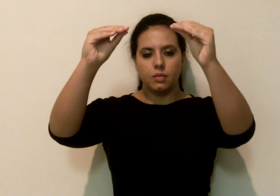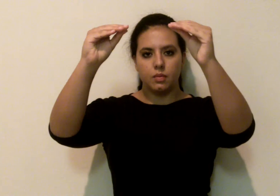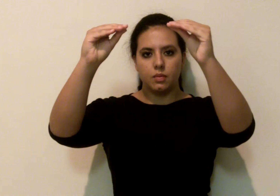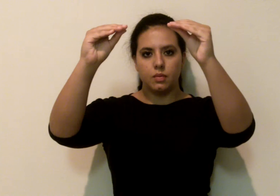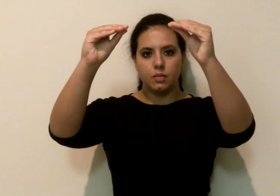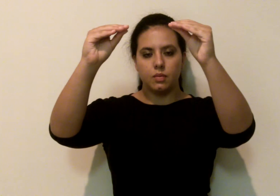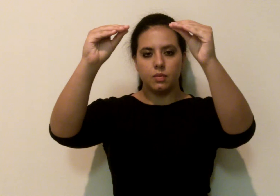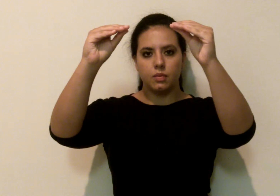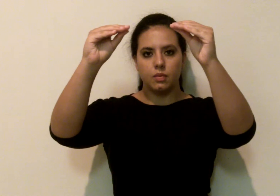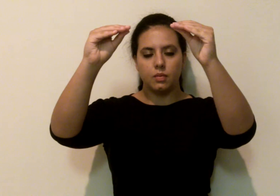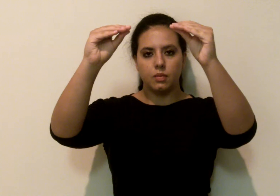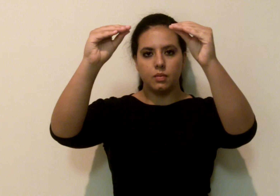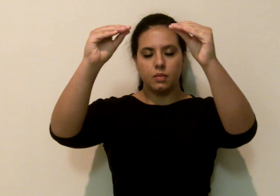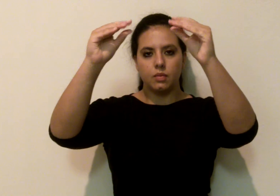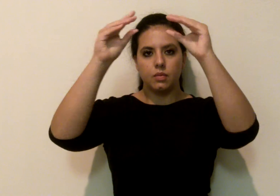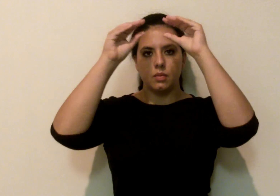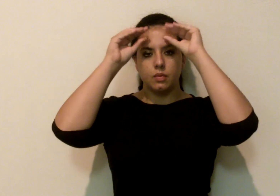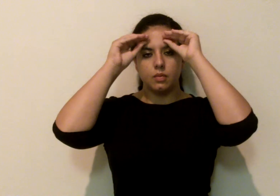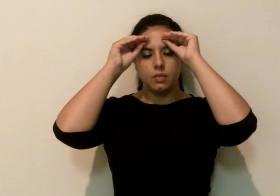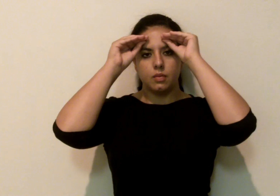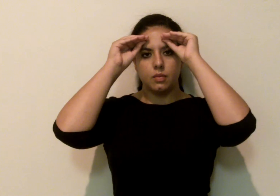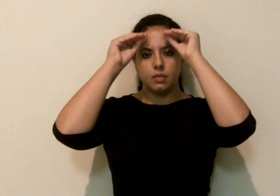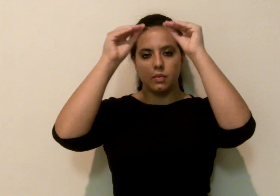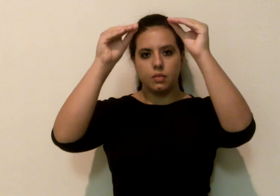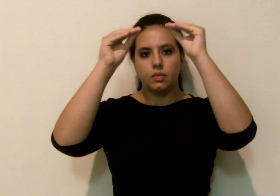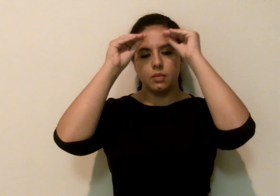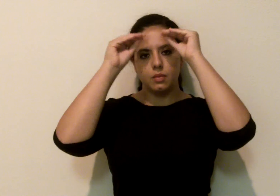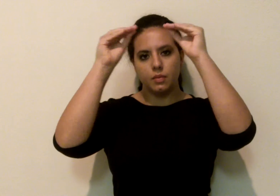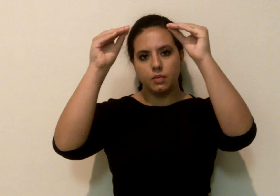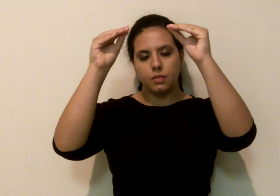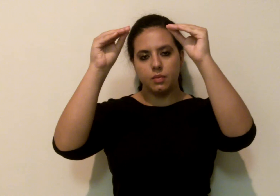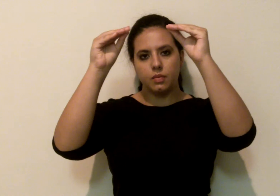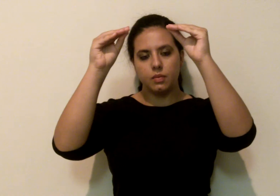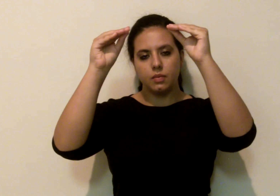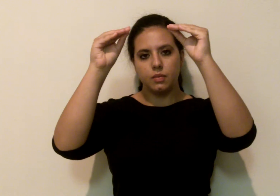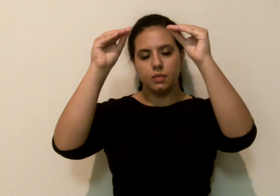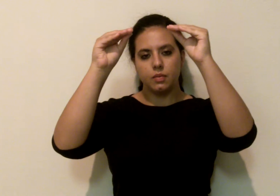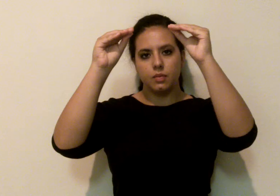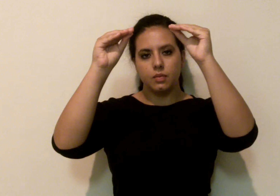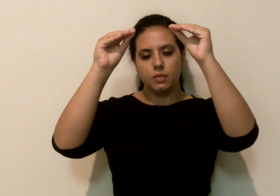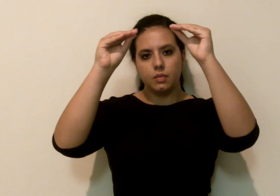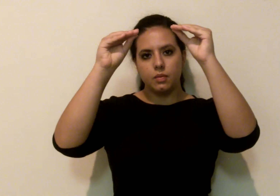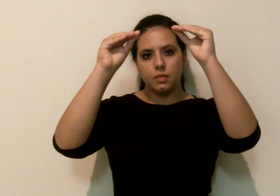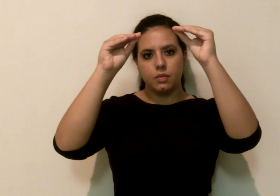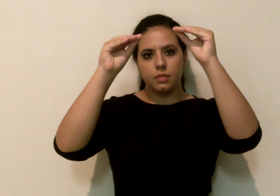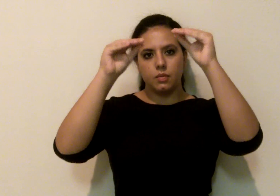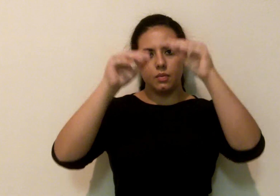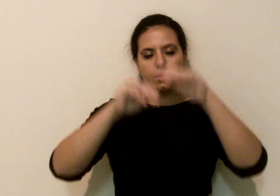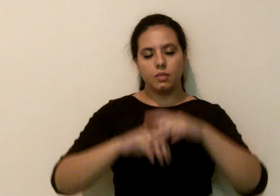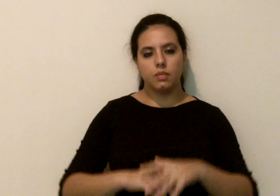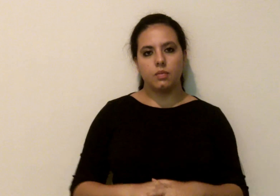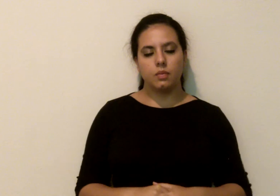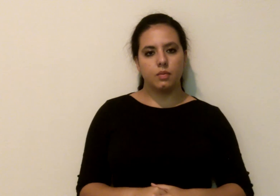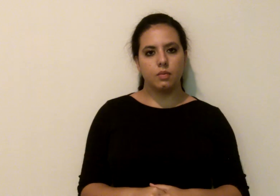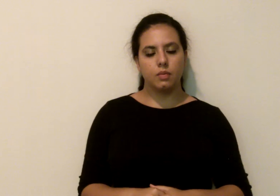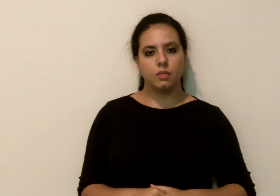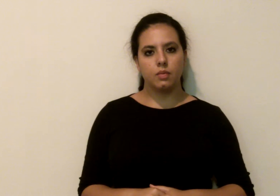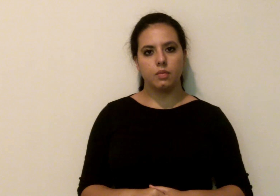out because you're giving it to somebody. So you're signing like you're teaching something. If you remember in Unit 1, you learned the sign